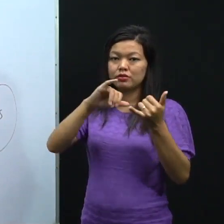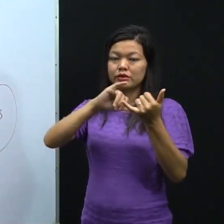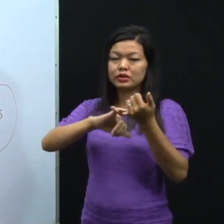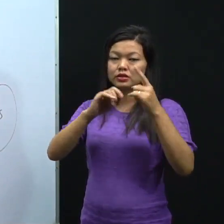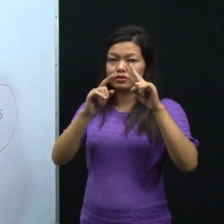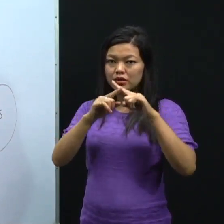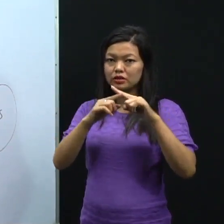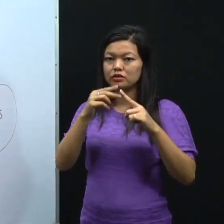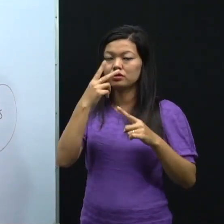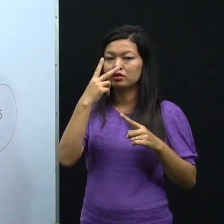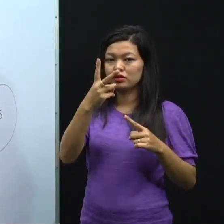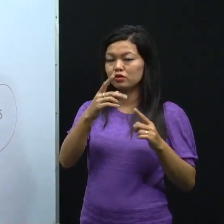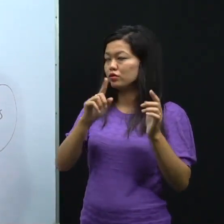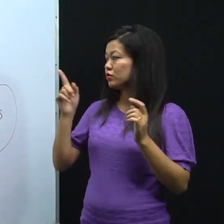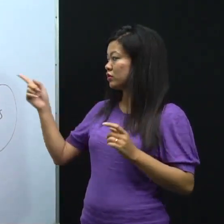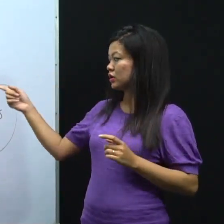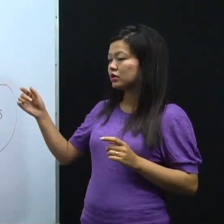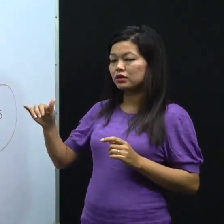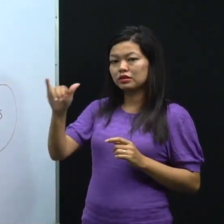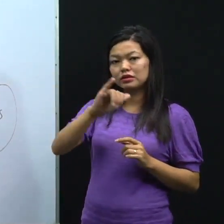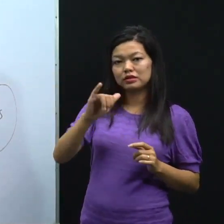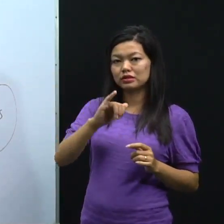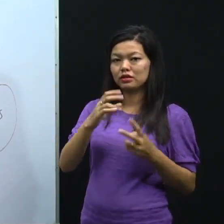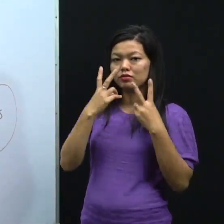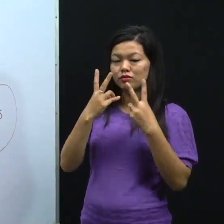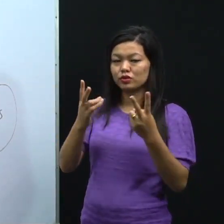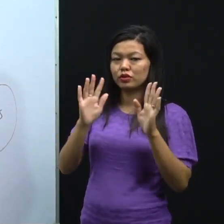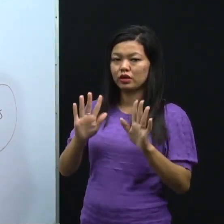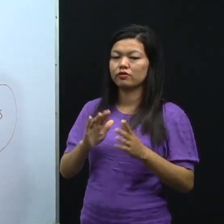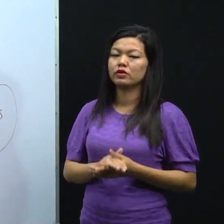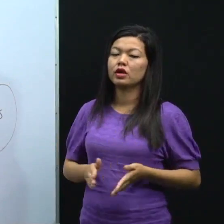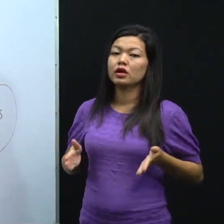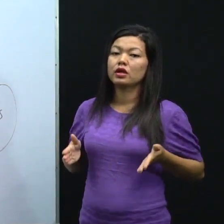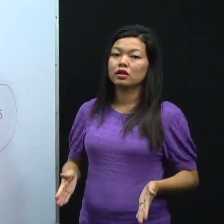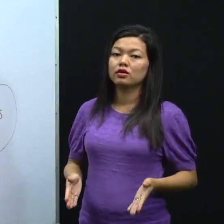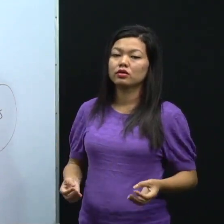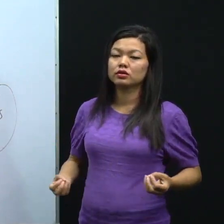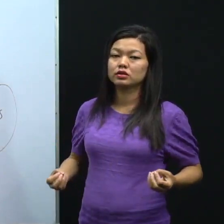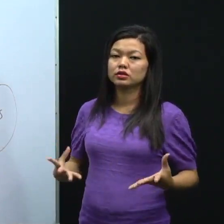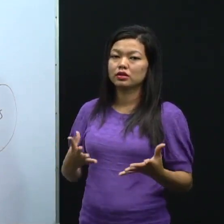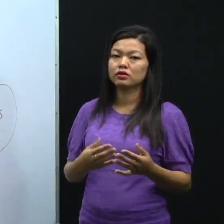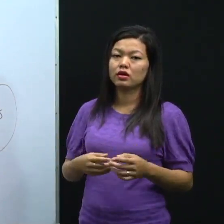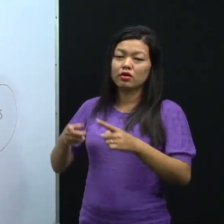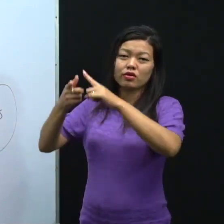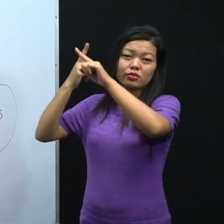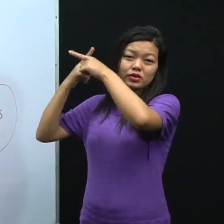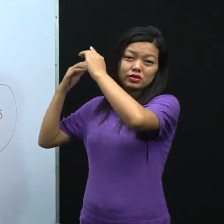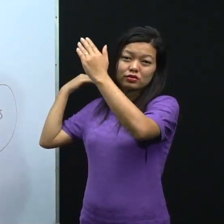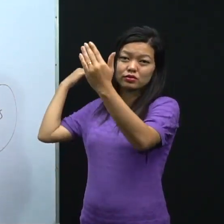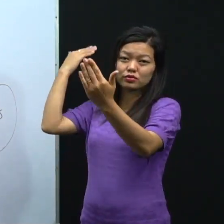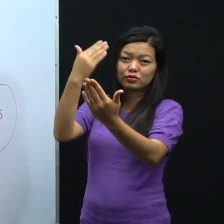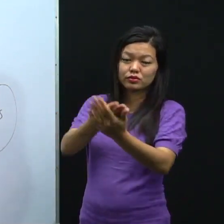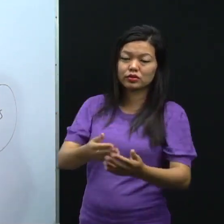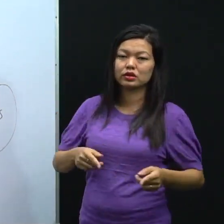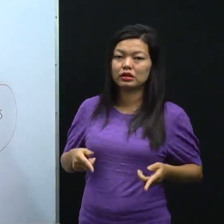Okay, so students, we will start from the beginning, the history, okay? So now, first let's